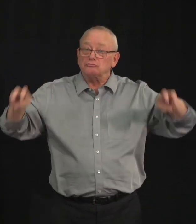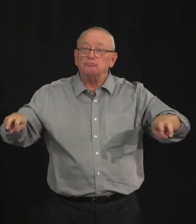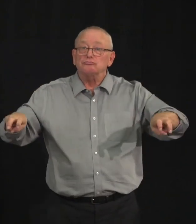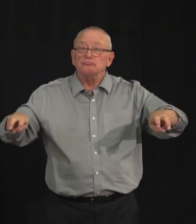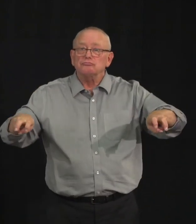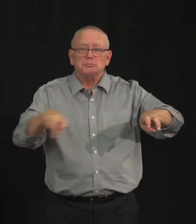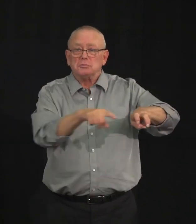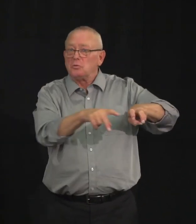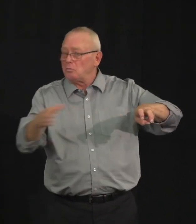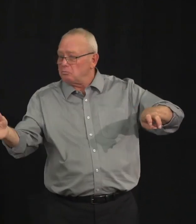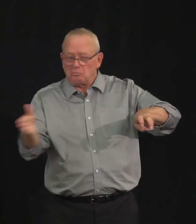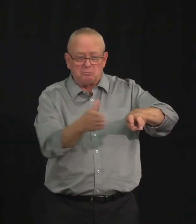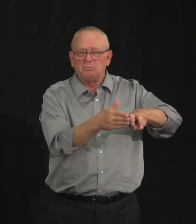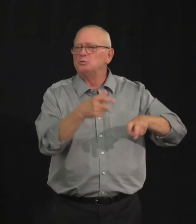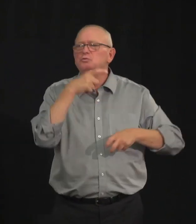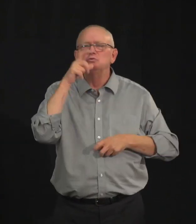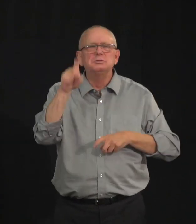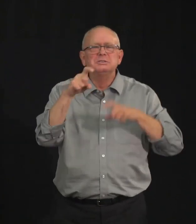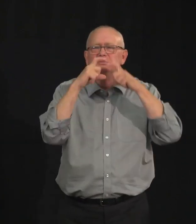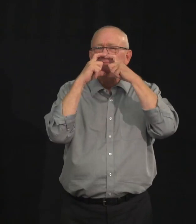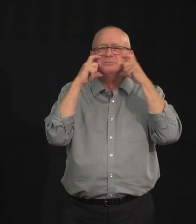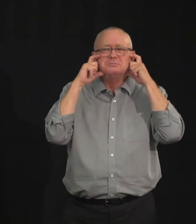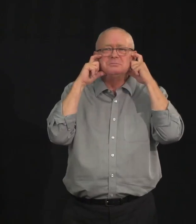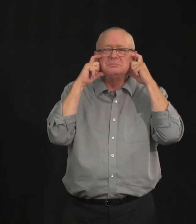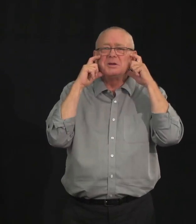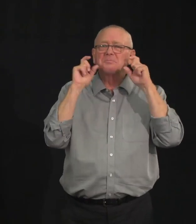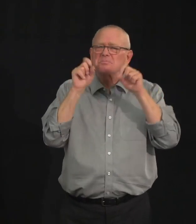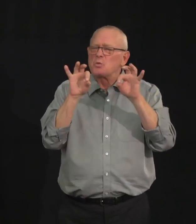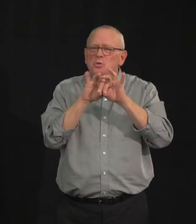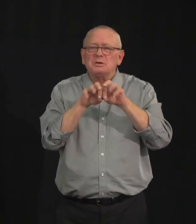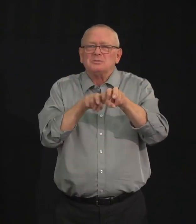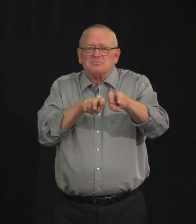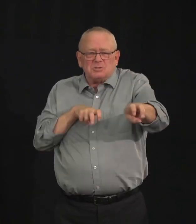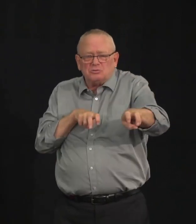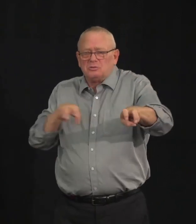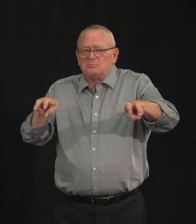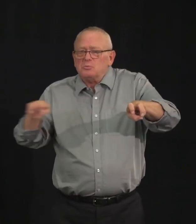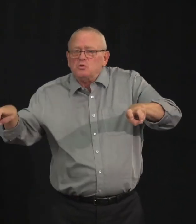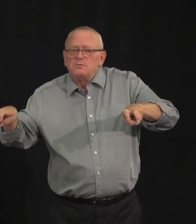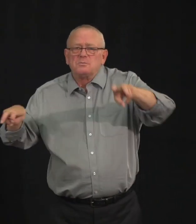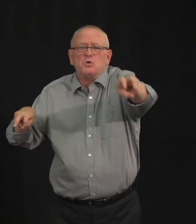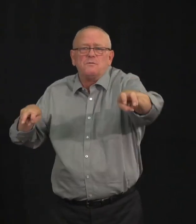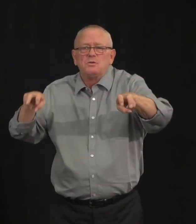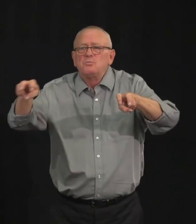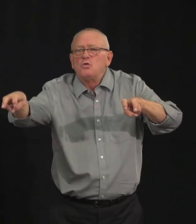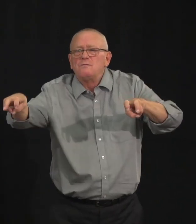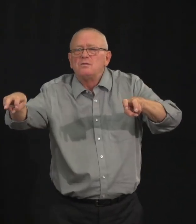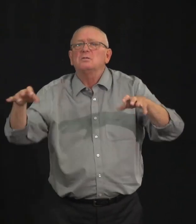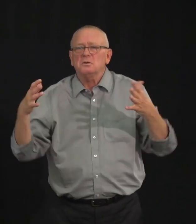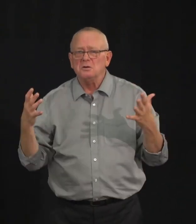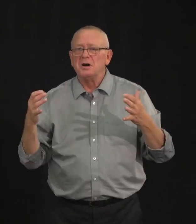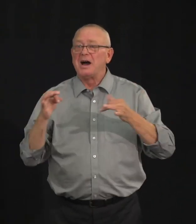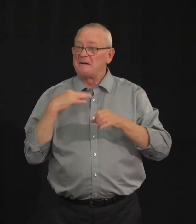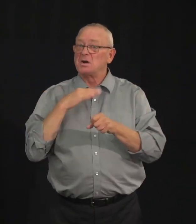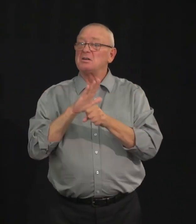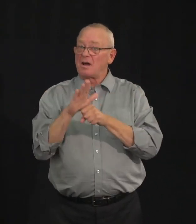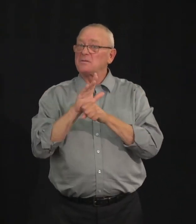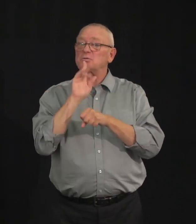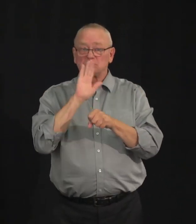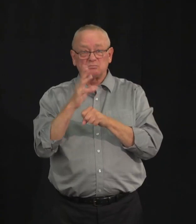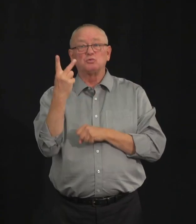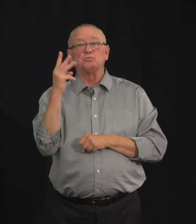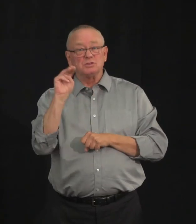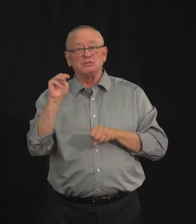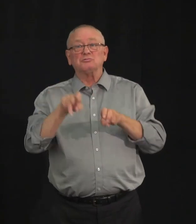possible spacing is in place, and if 2 meters cannot be arranged between desks or tables, students should